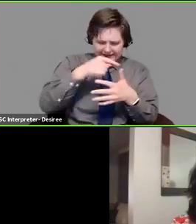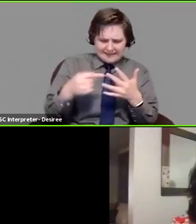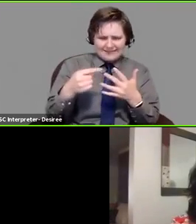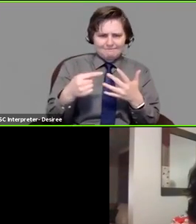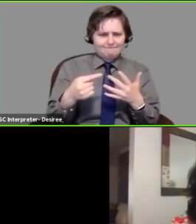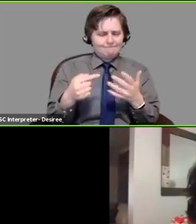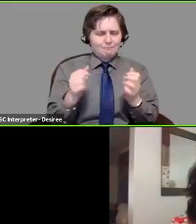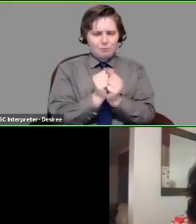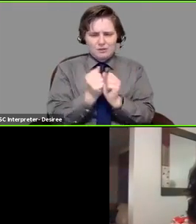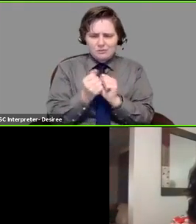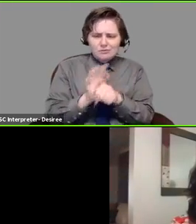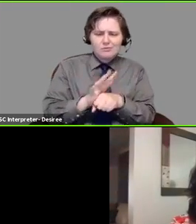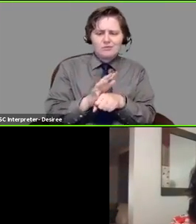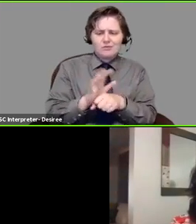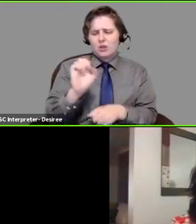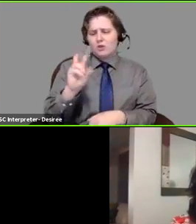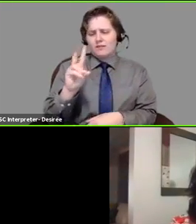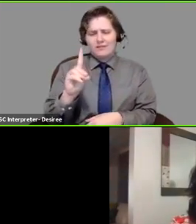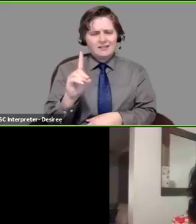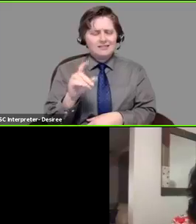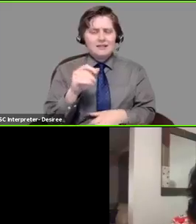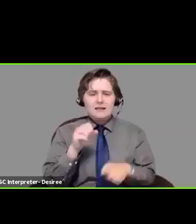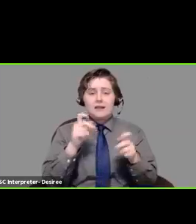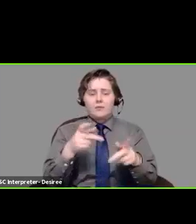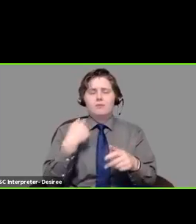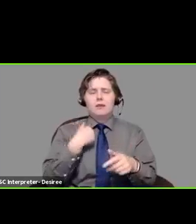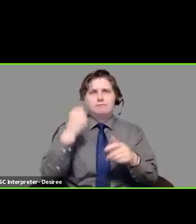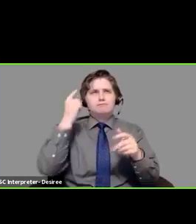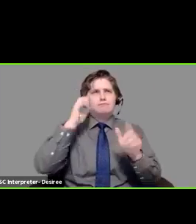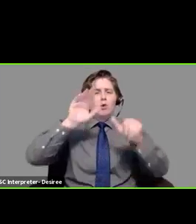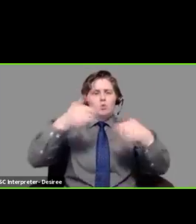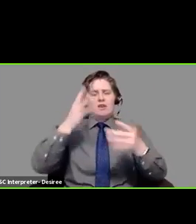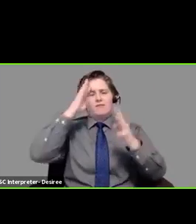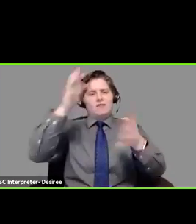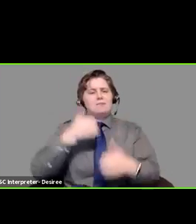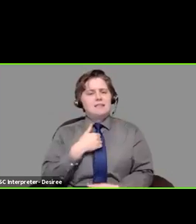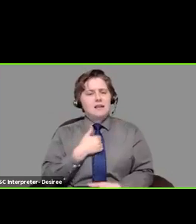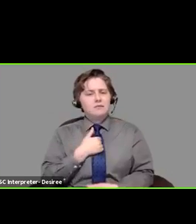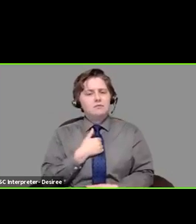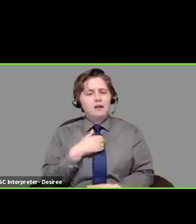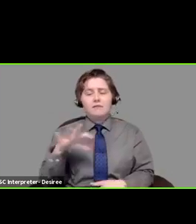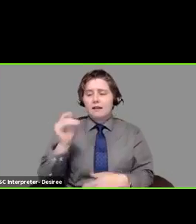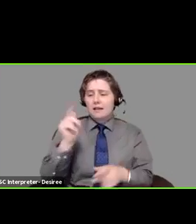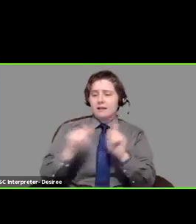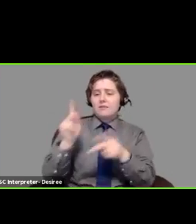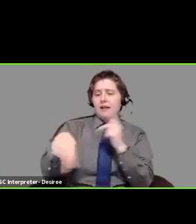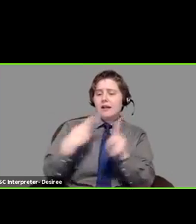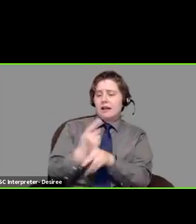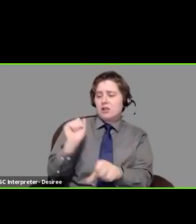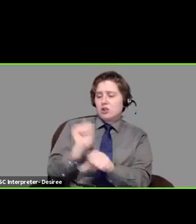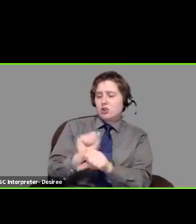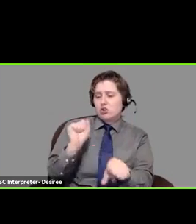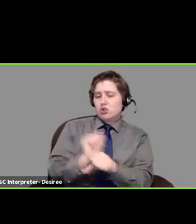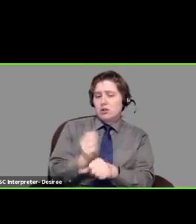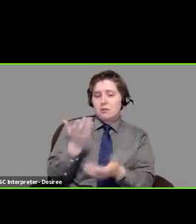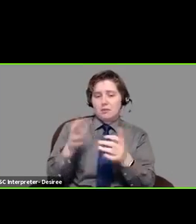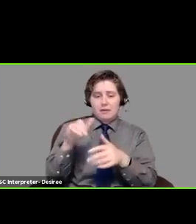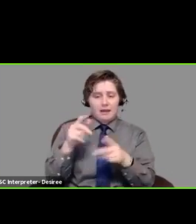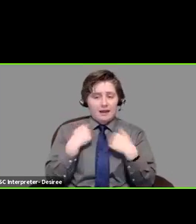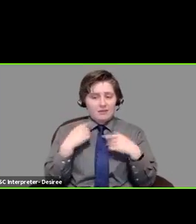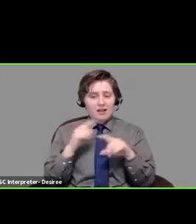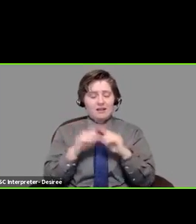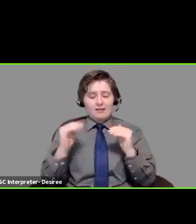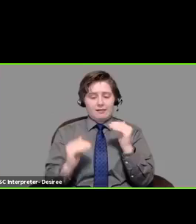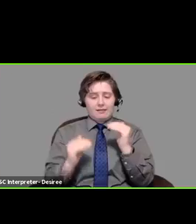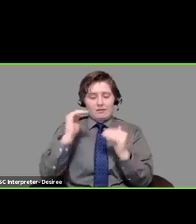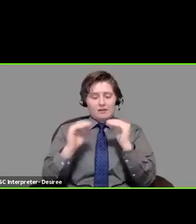with COVID, it's an opportunity to reinvent myself or to find different type of employment that might have a different level of